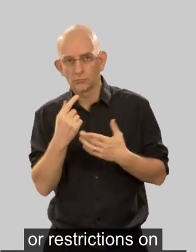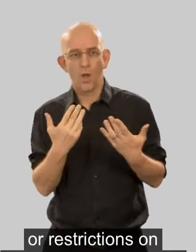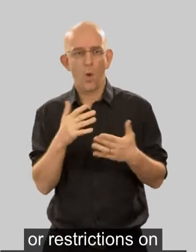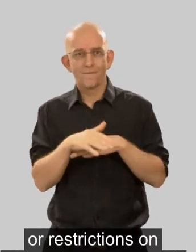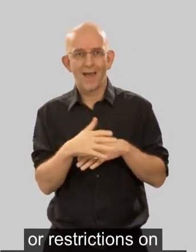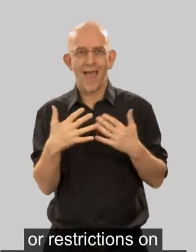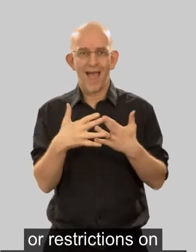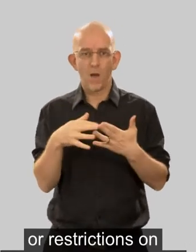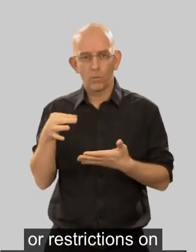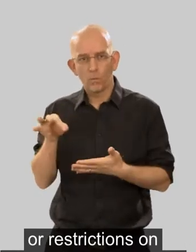scored.